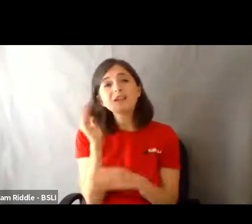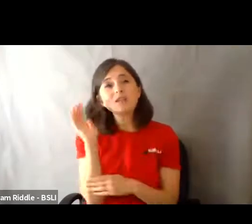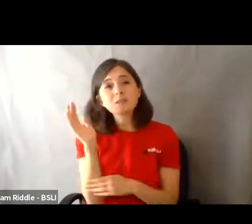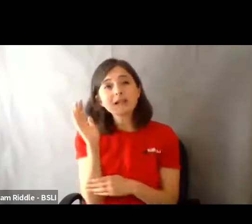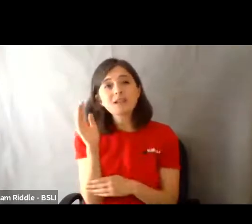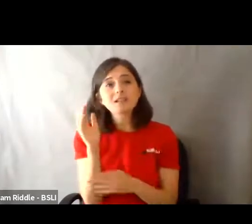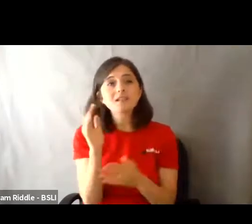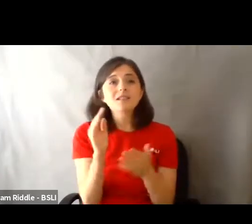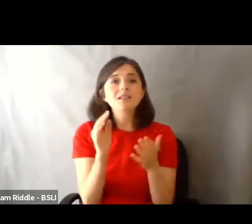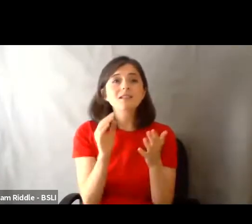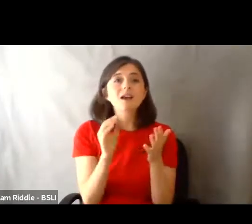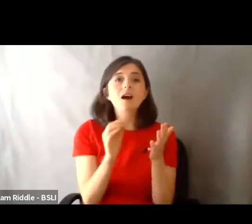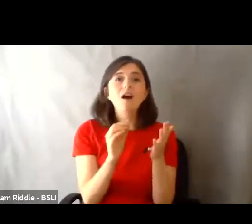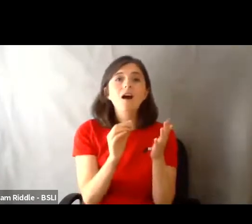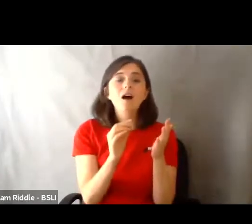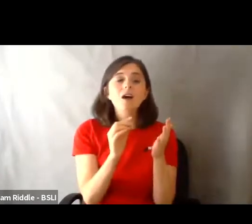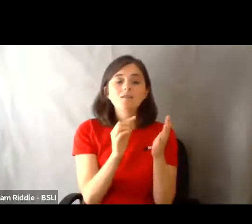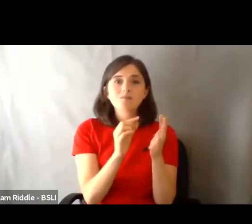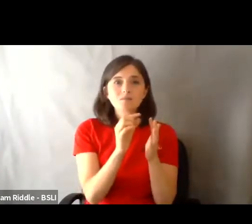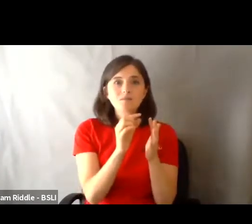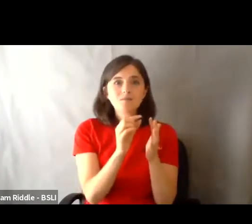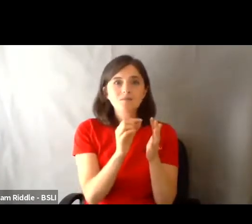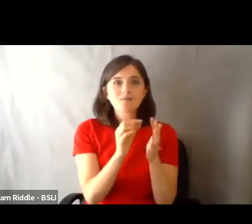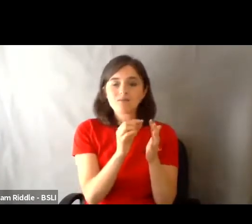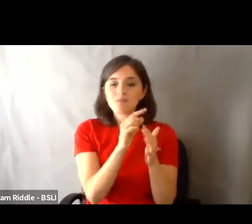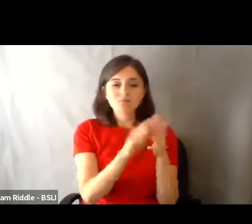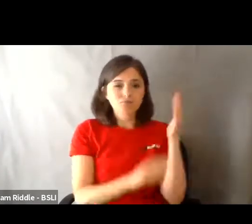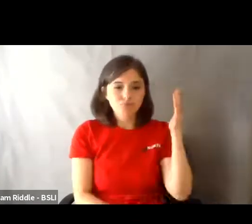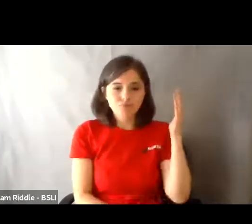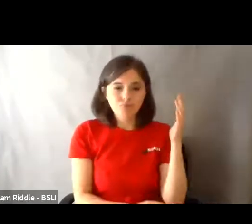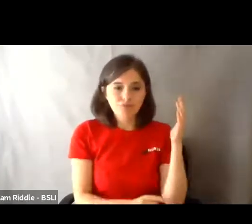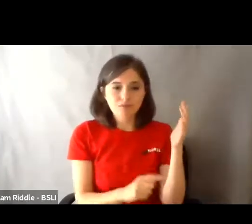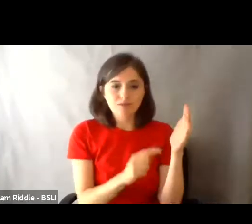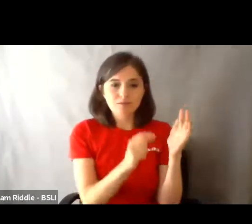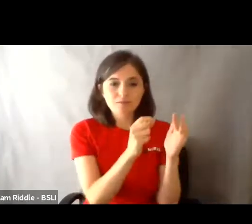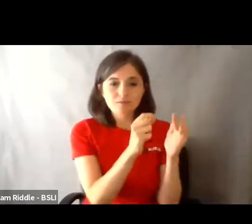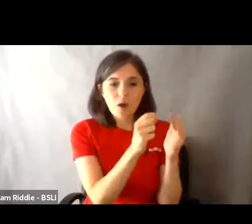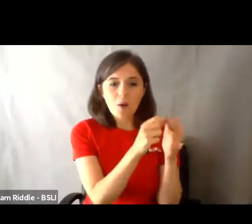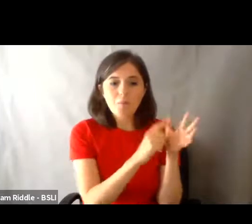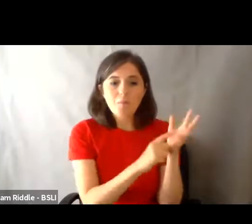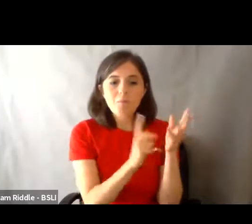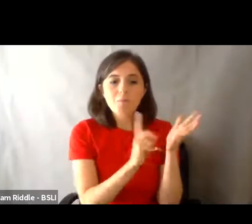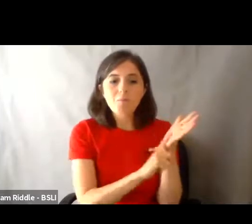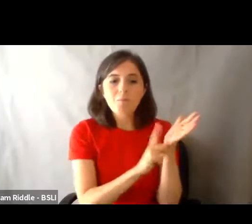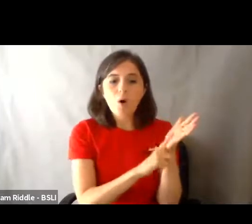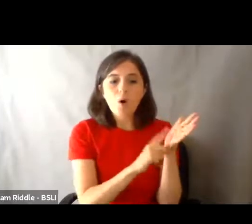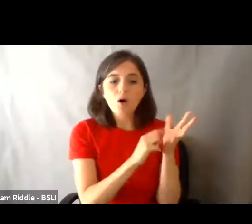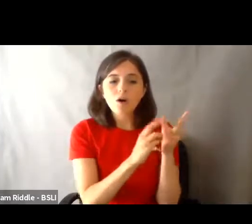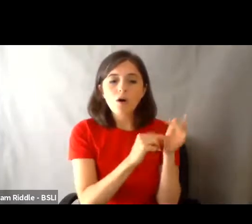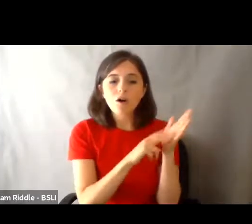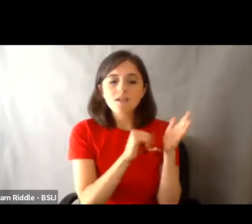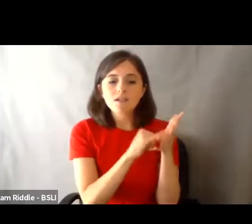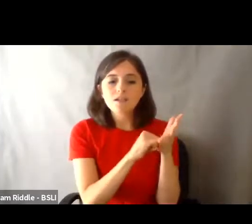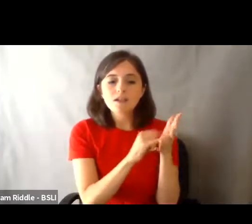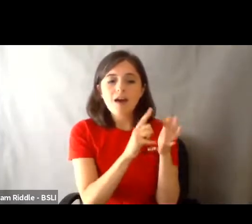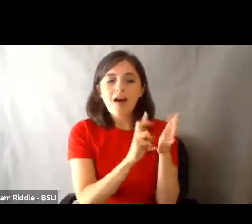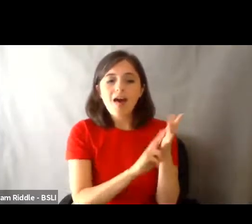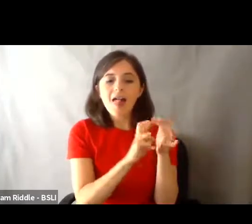Collins, Ellen Morrison, Simone Apsis, Mandy Hudson, Grace Blakely, Bill